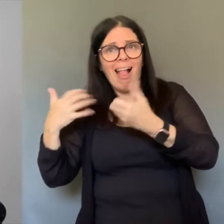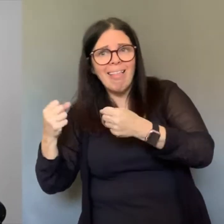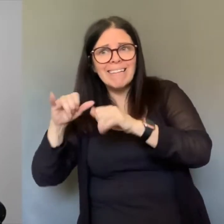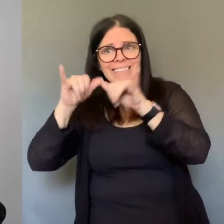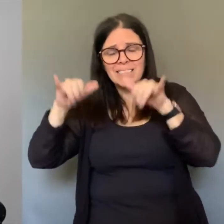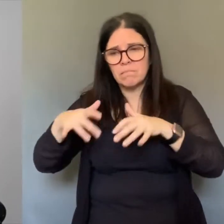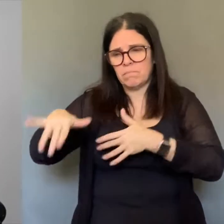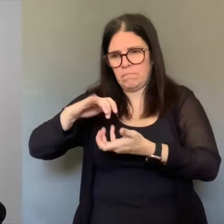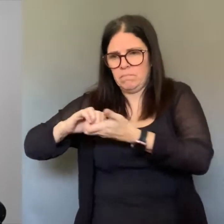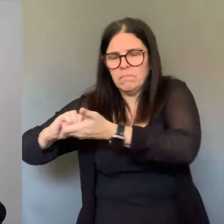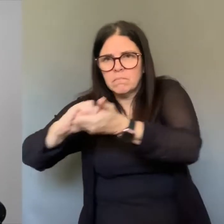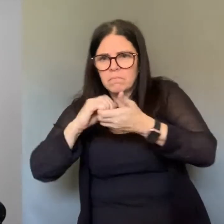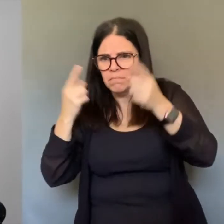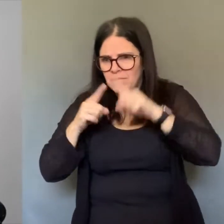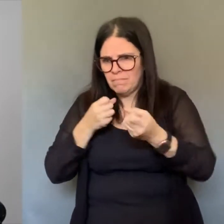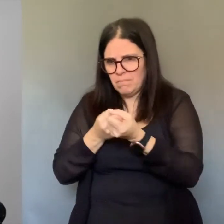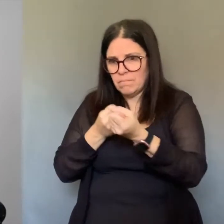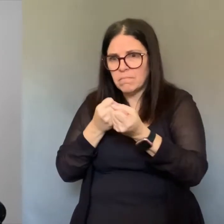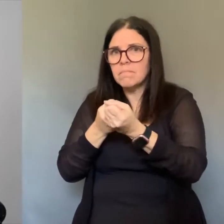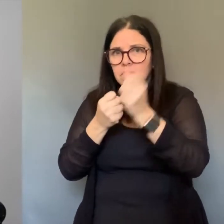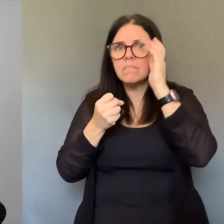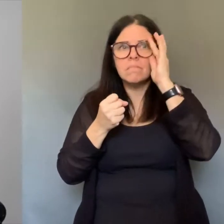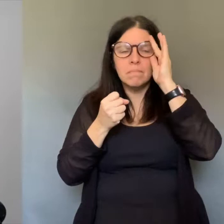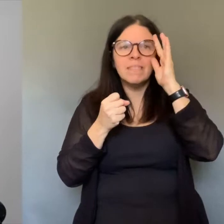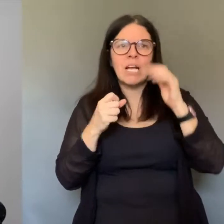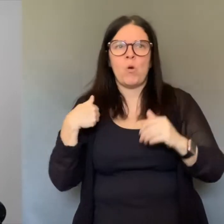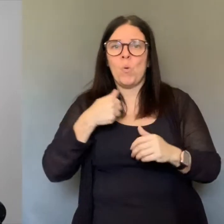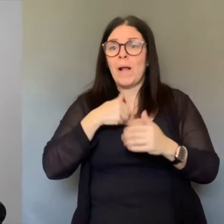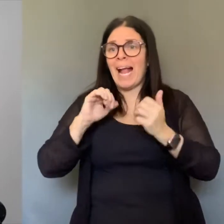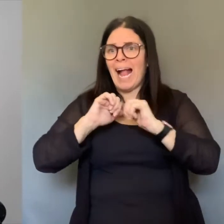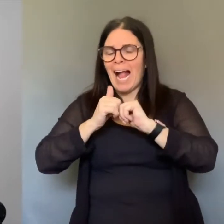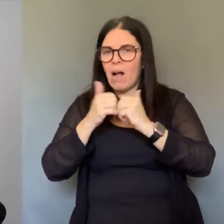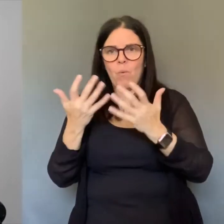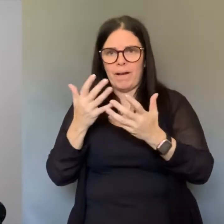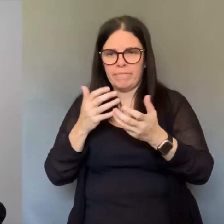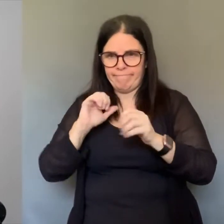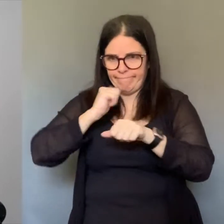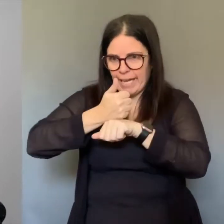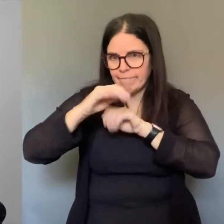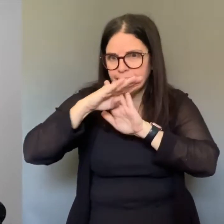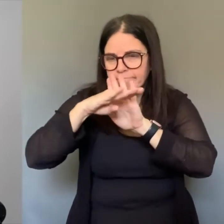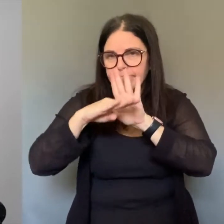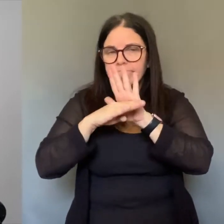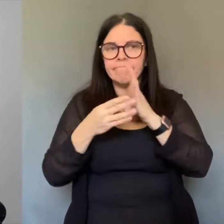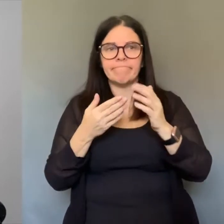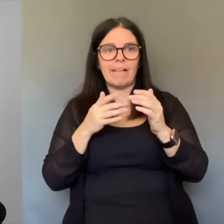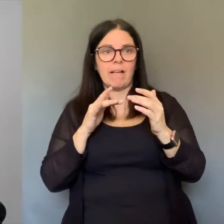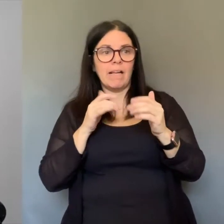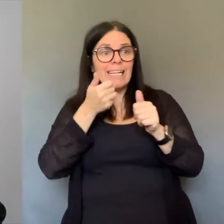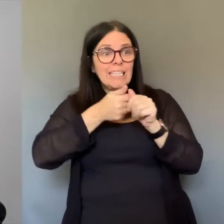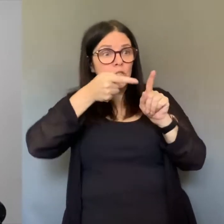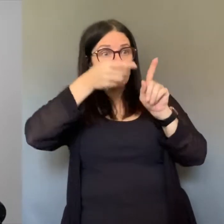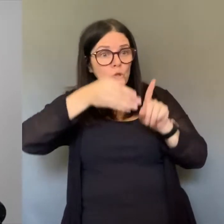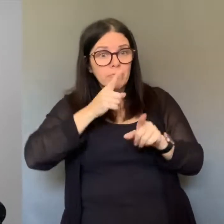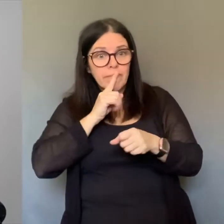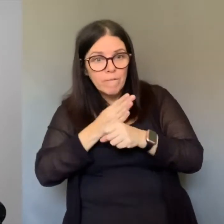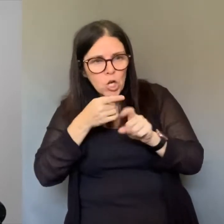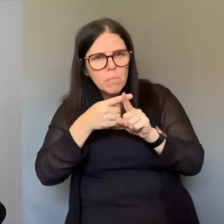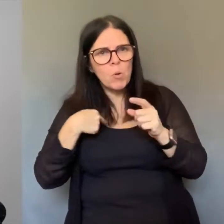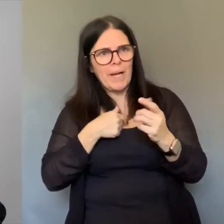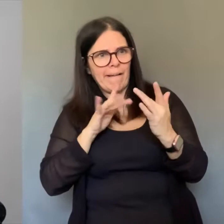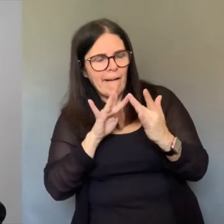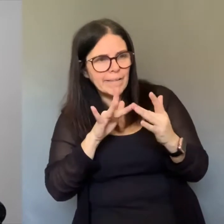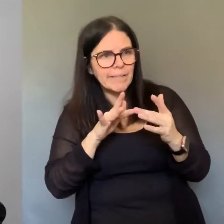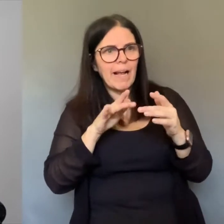system, strong communication to get the message out to the public, and most importantly, the case and contact management for all COVID-19 cases,